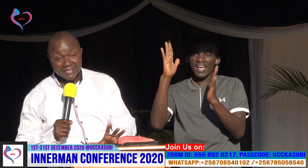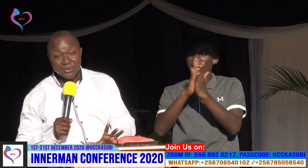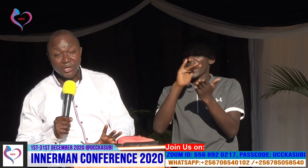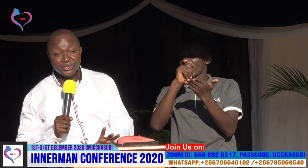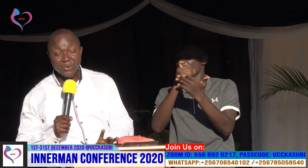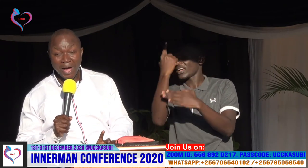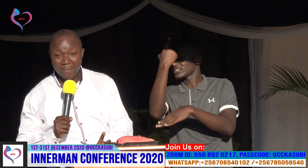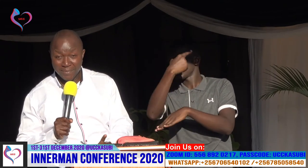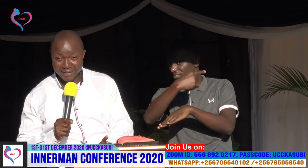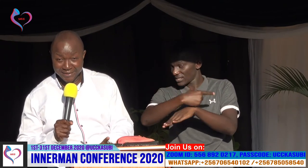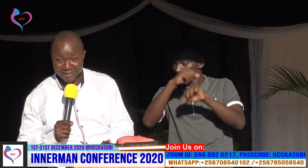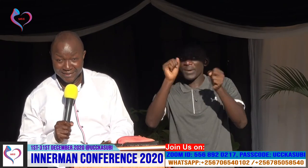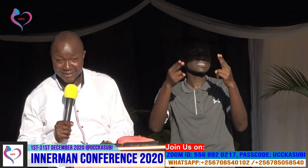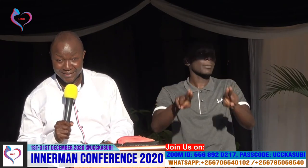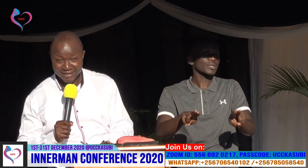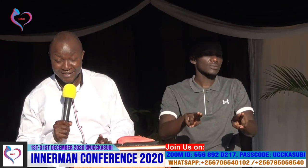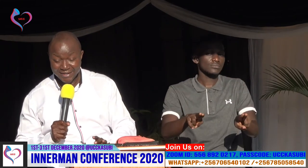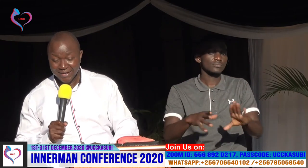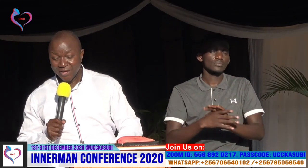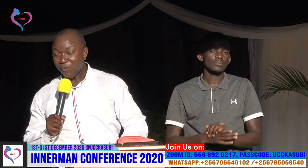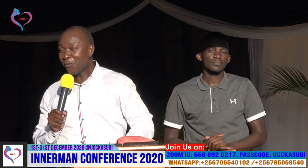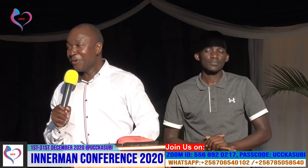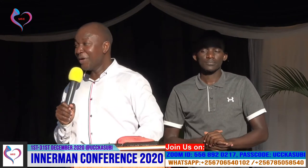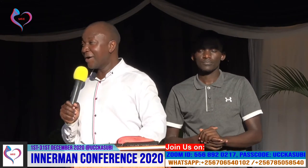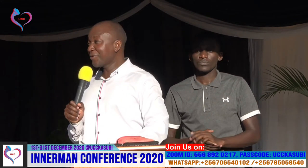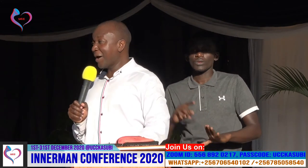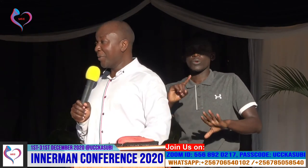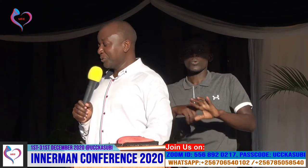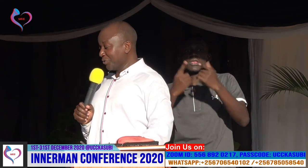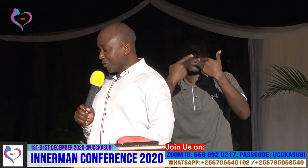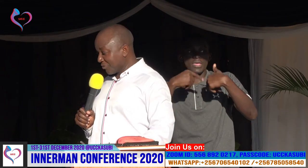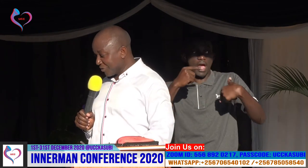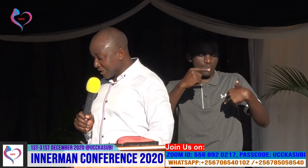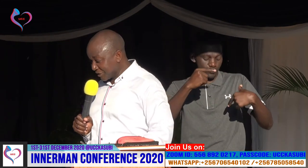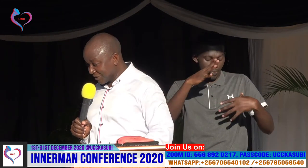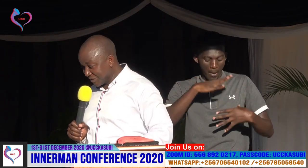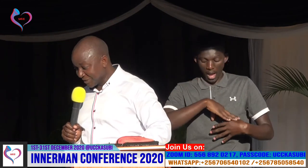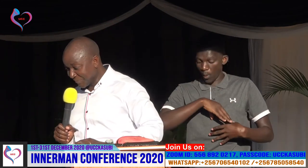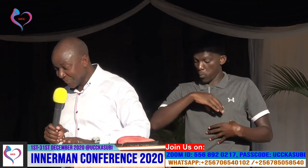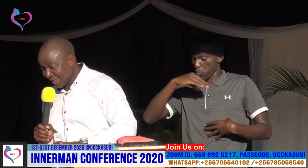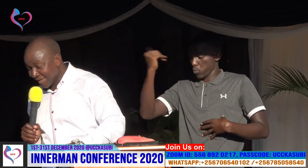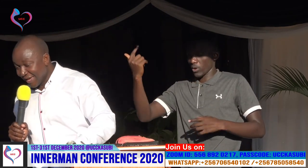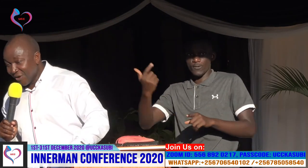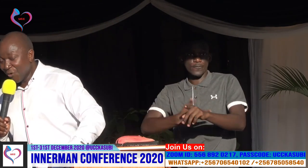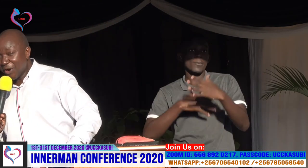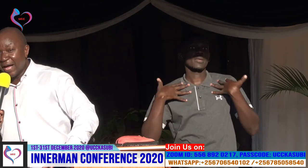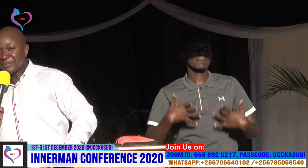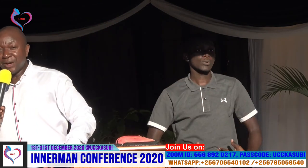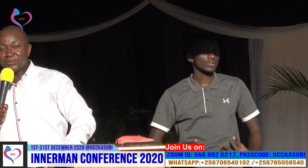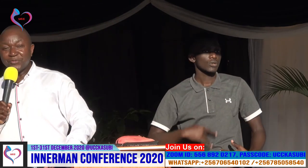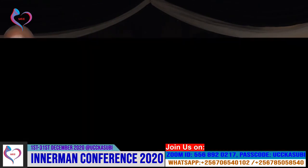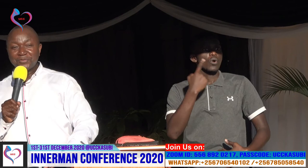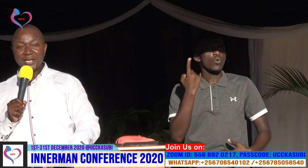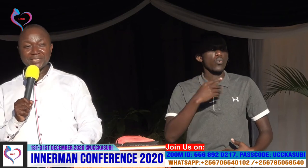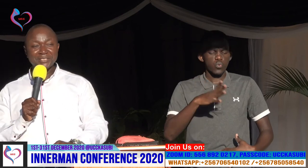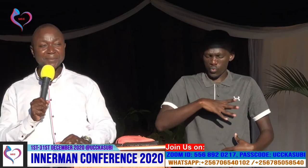that day is going to happen when we have come out of our flesh. Who comes